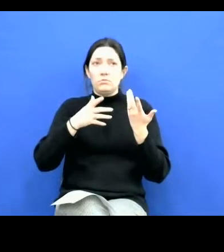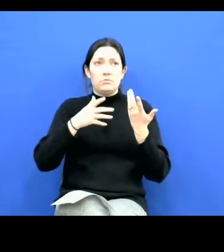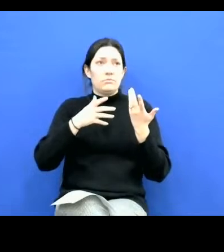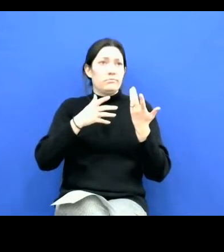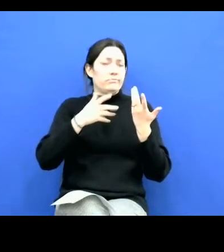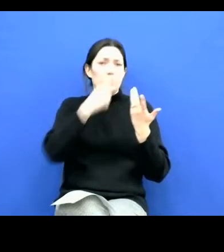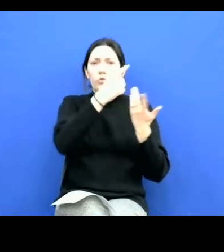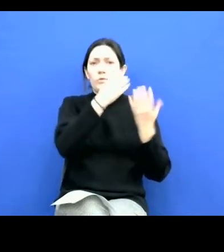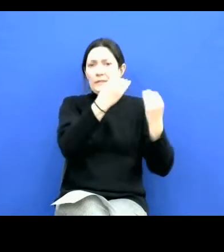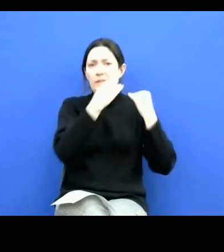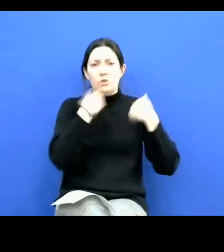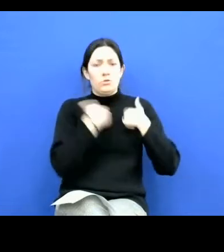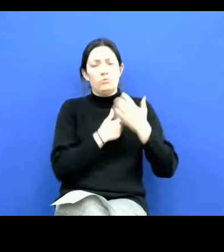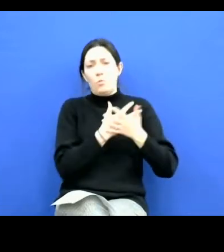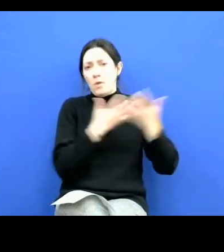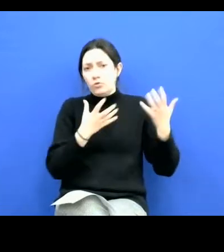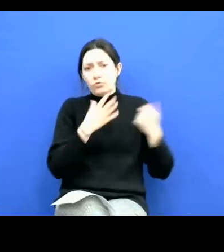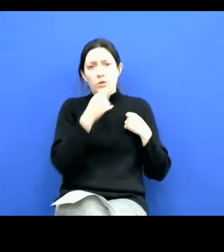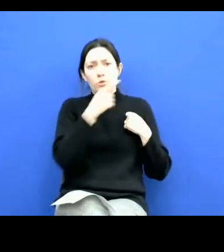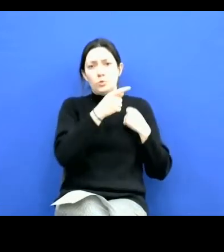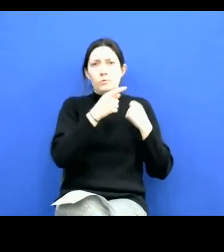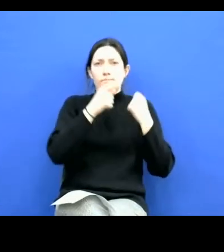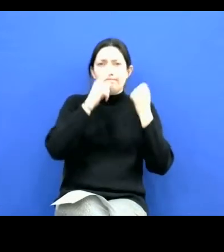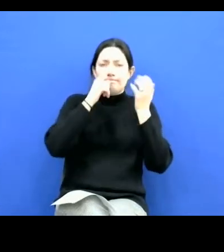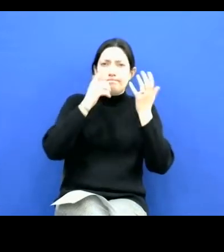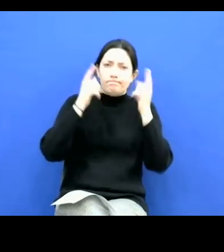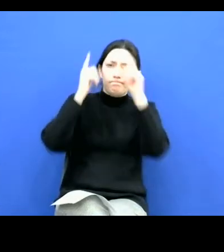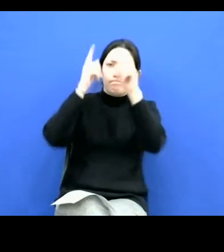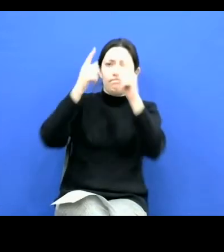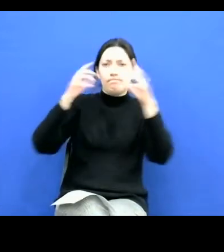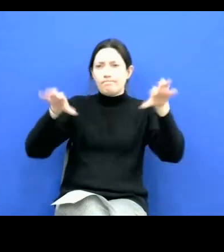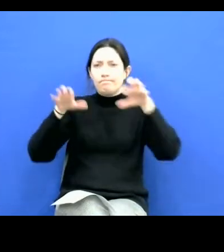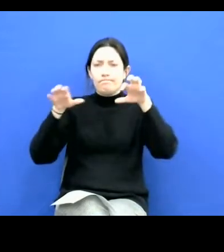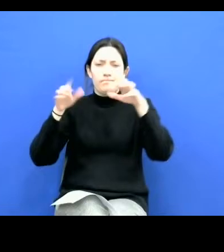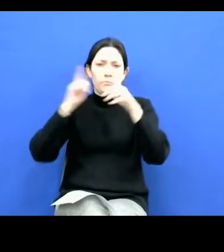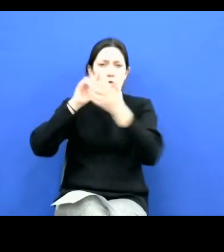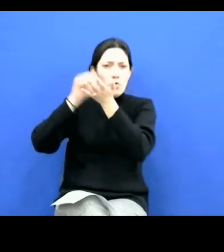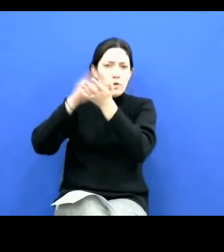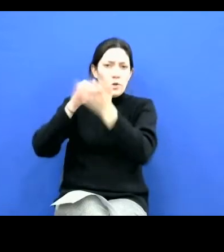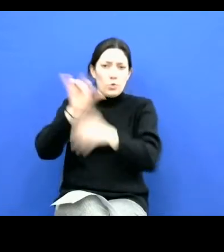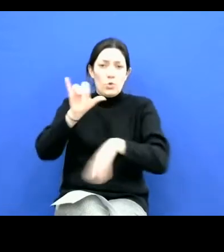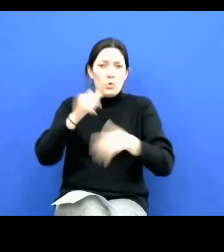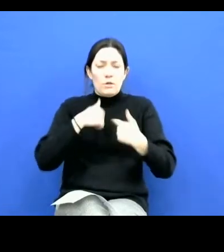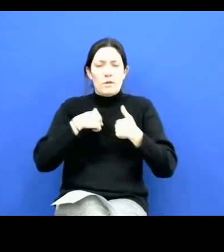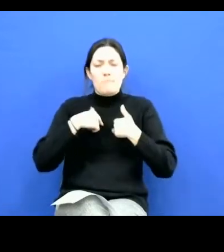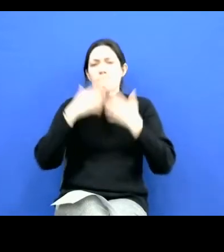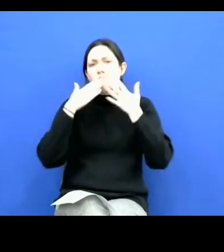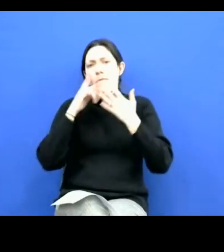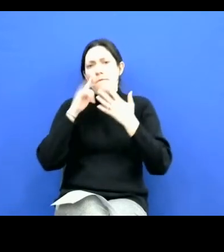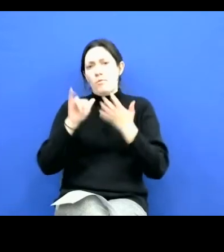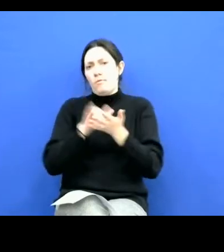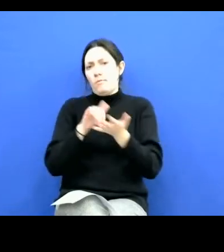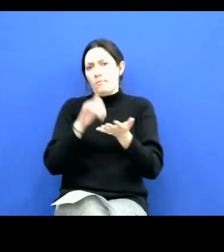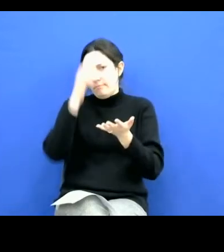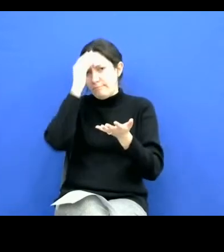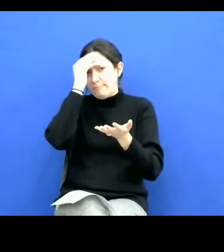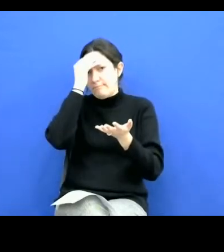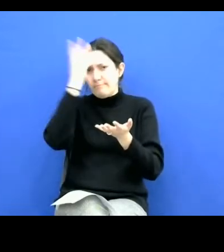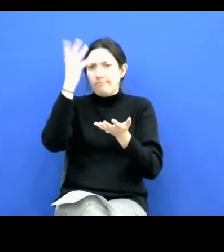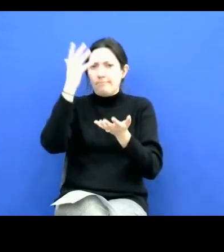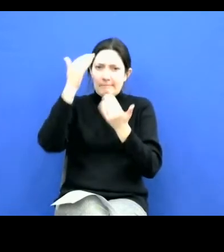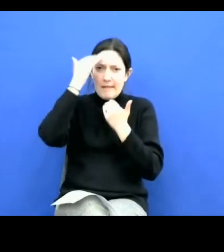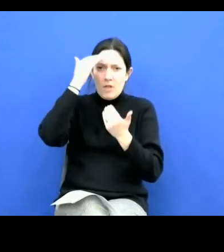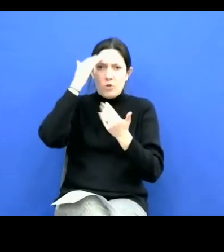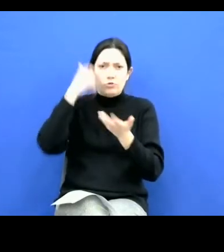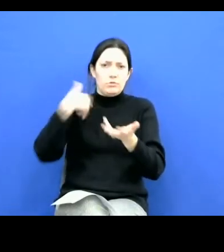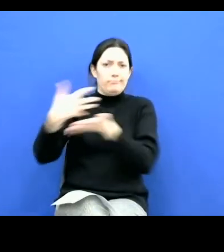to teach us. And I'm really, really grateful for the knowledge that I've gained by serving on this board. I love serving